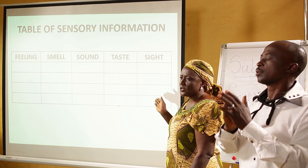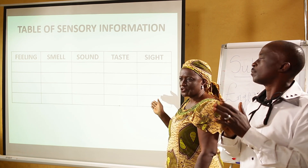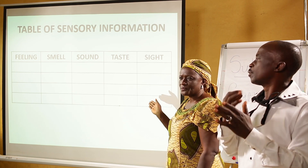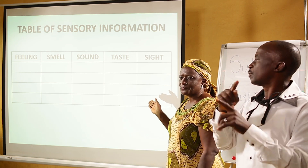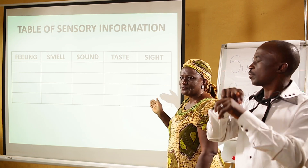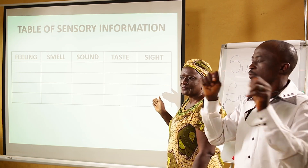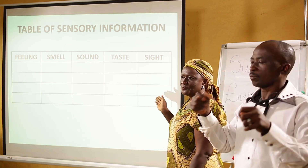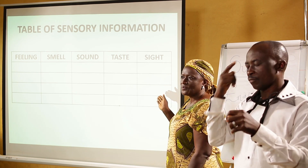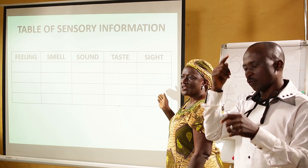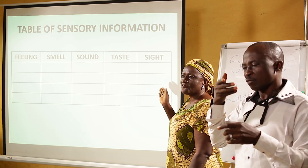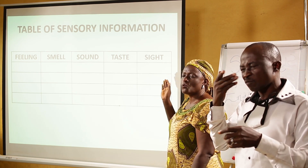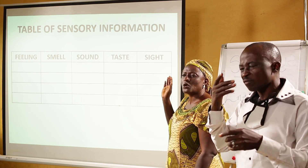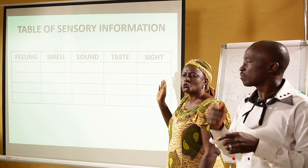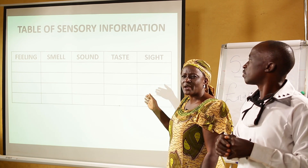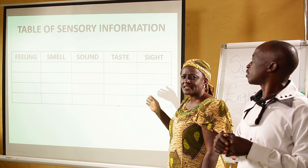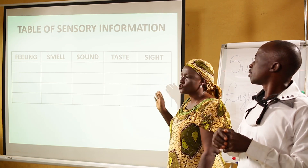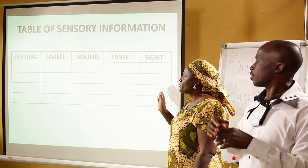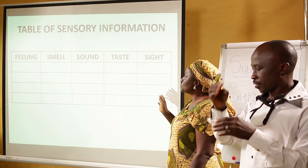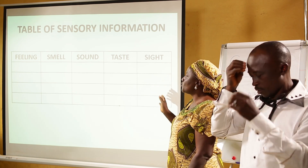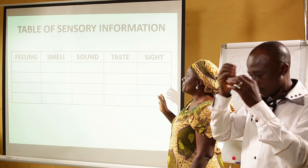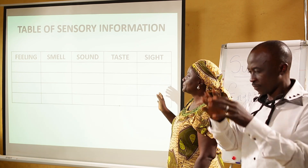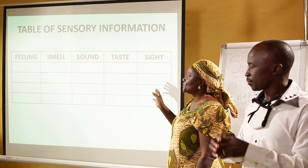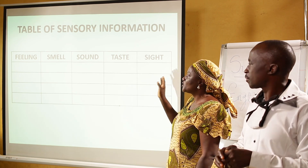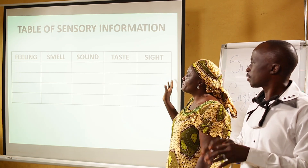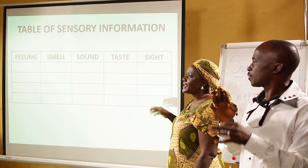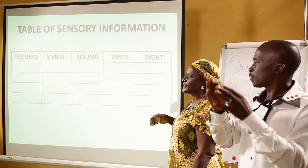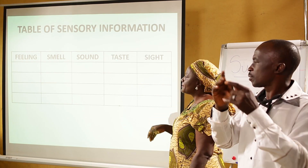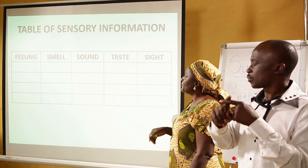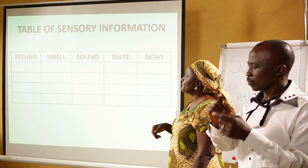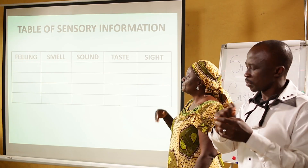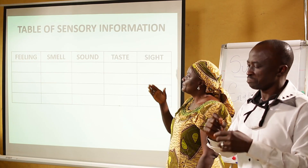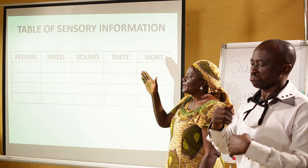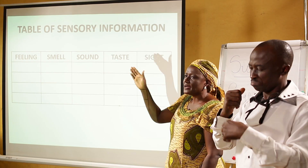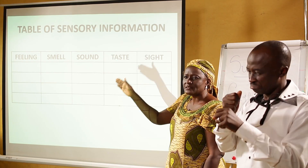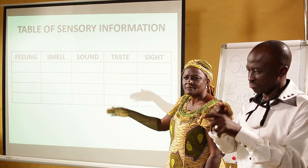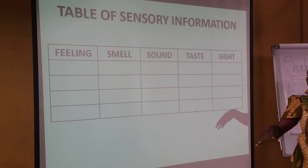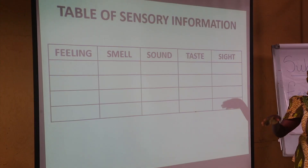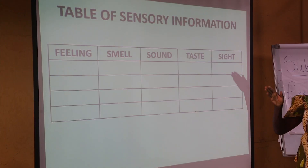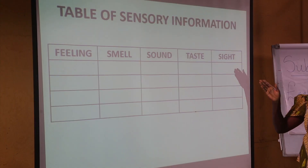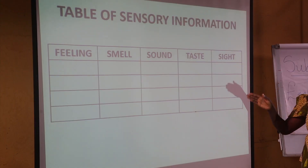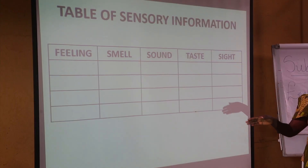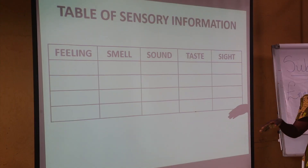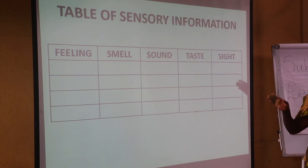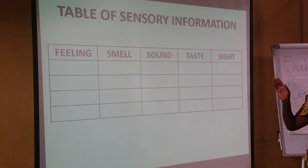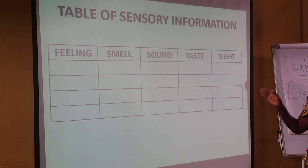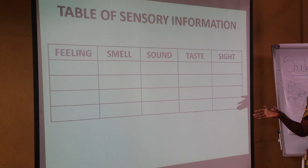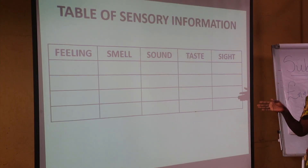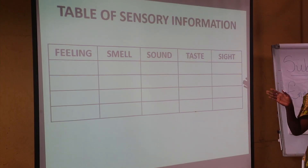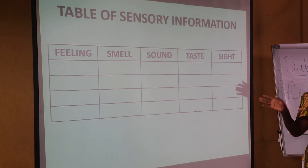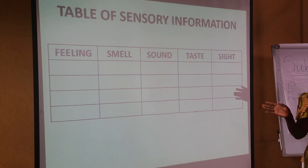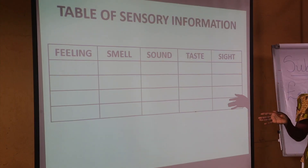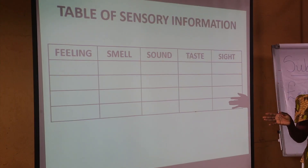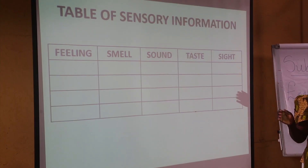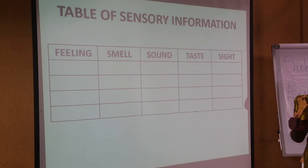sensory information. If you want to write as you brainstorm, just make a table and highlight the words